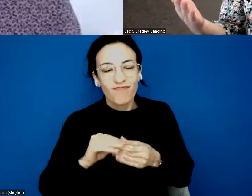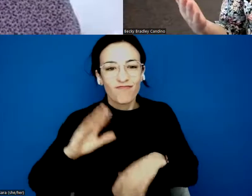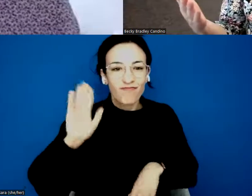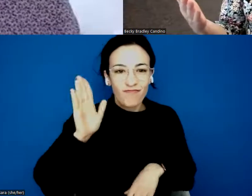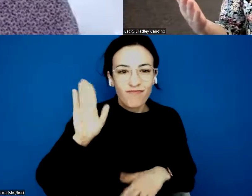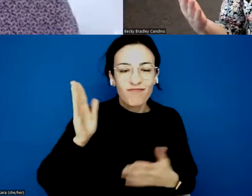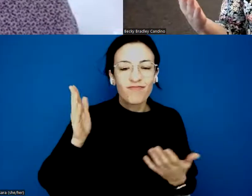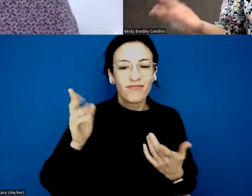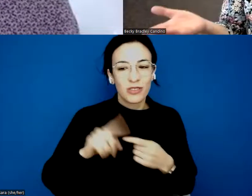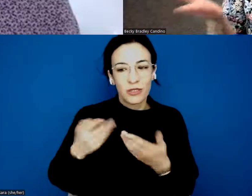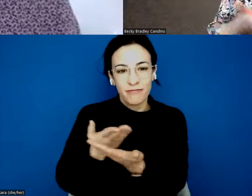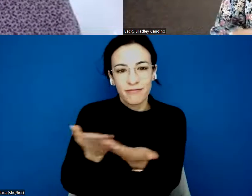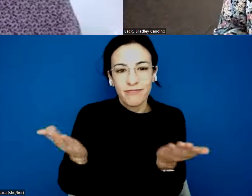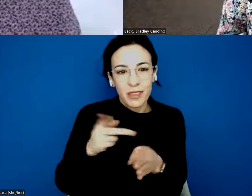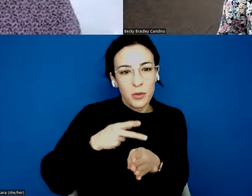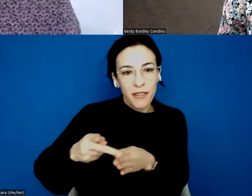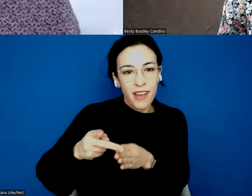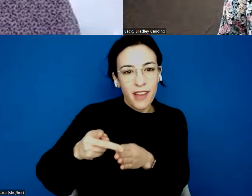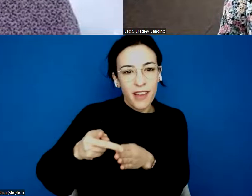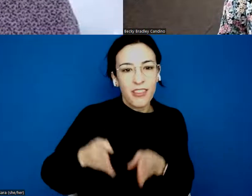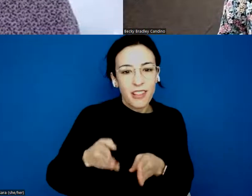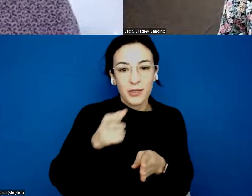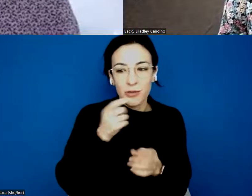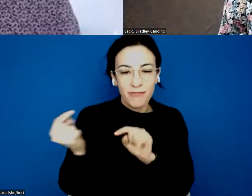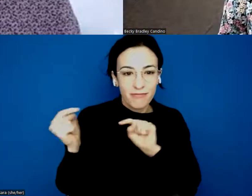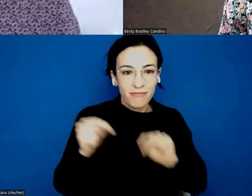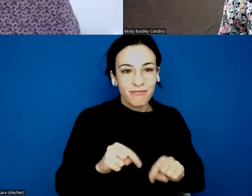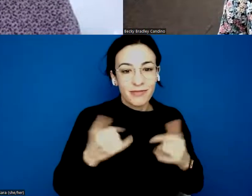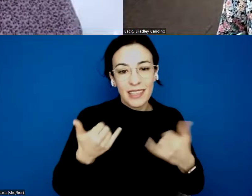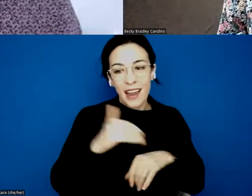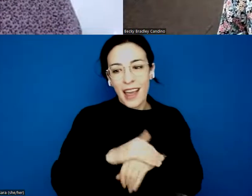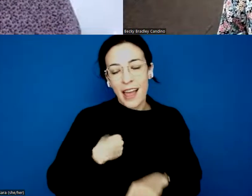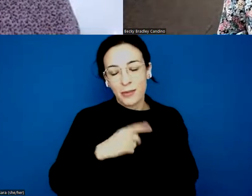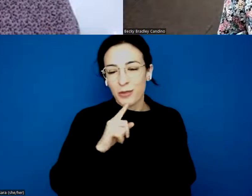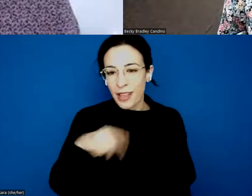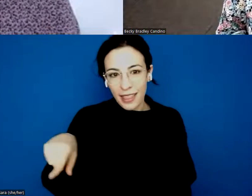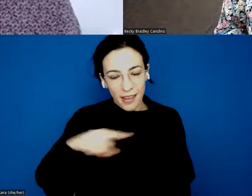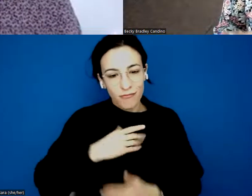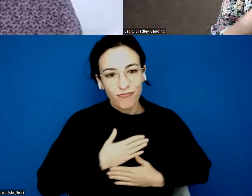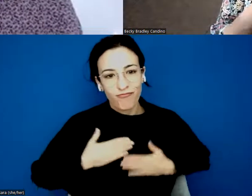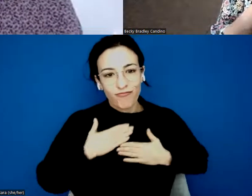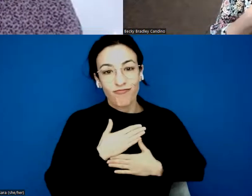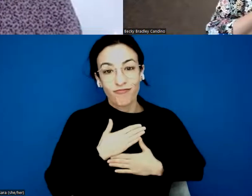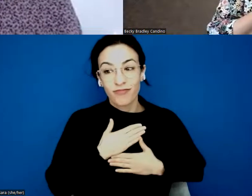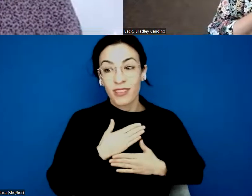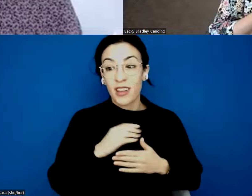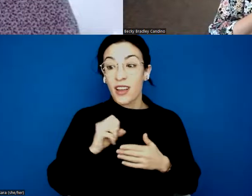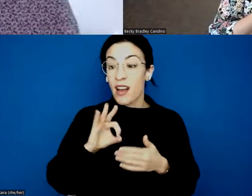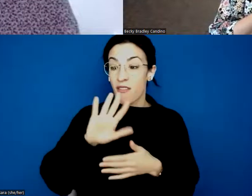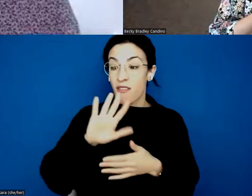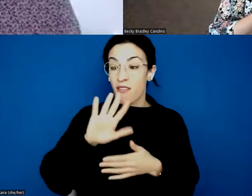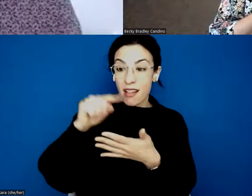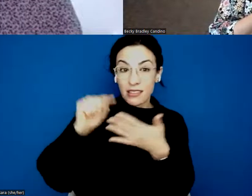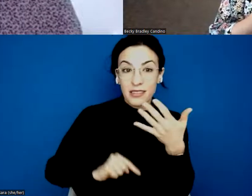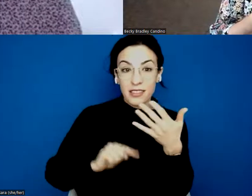the professionals who have attended tonight. I'm sure that they have appreciated. Of all of the questions, as the